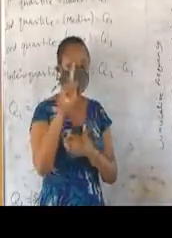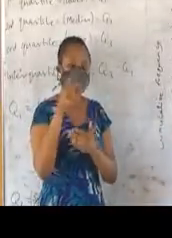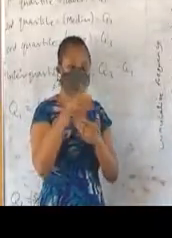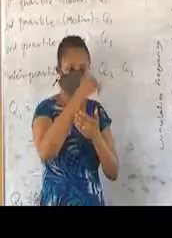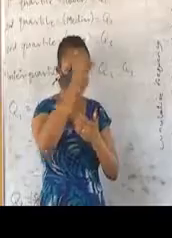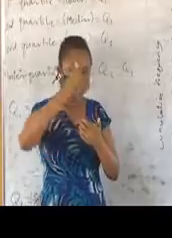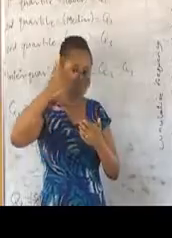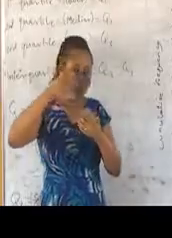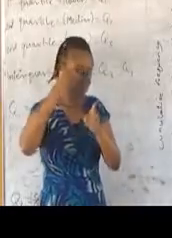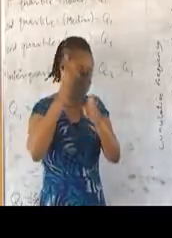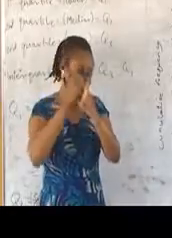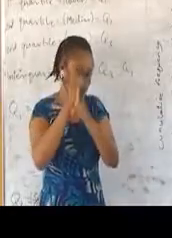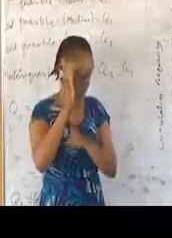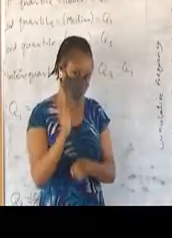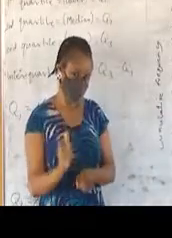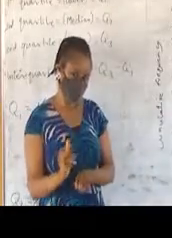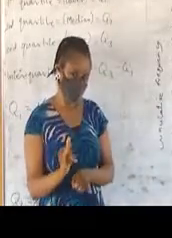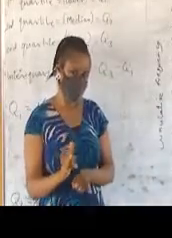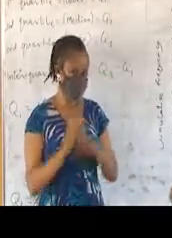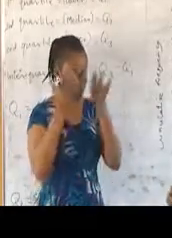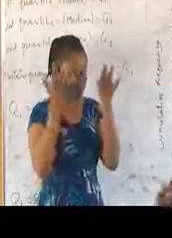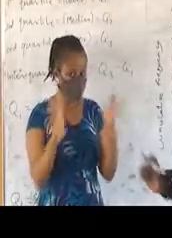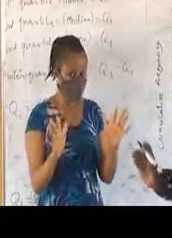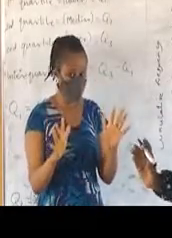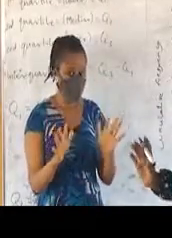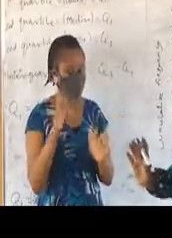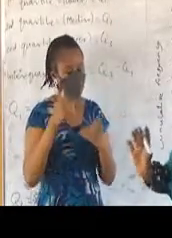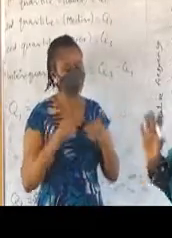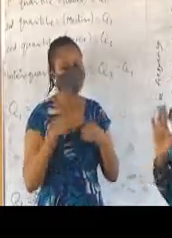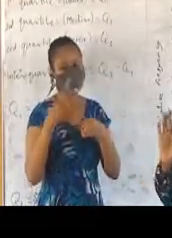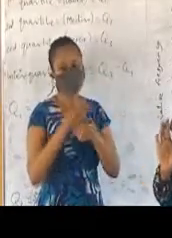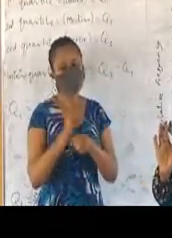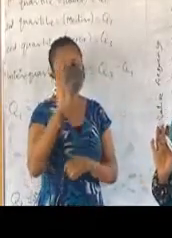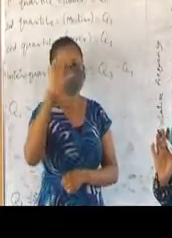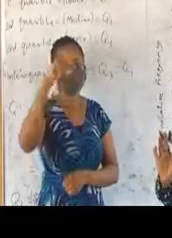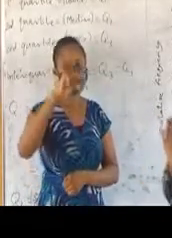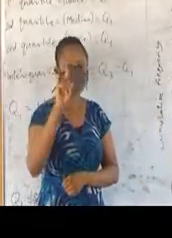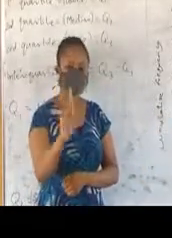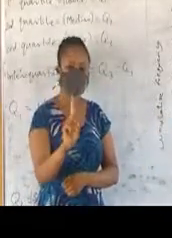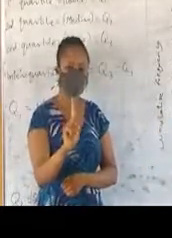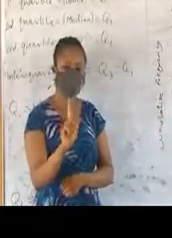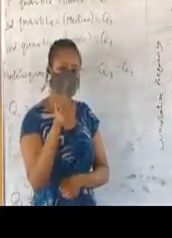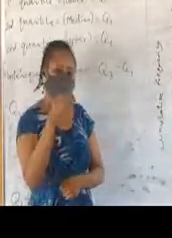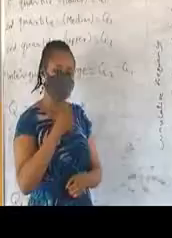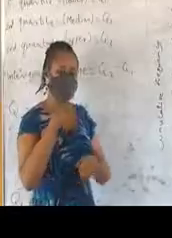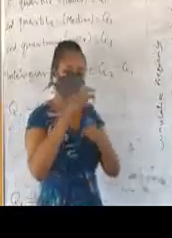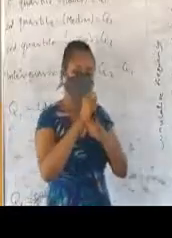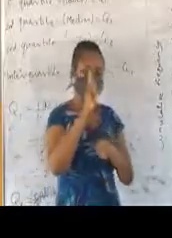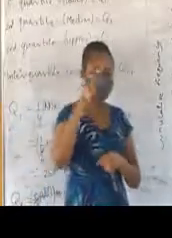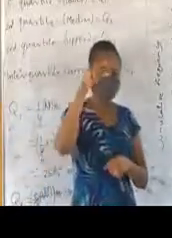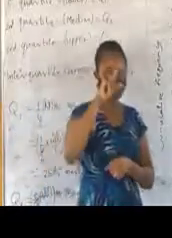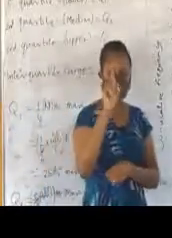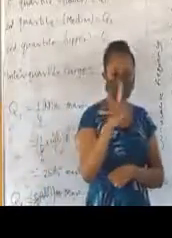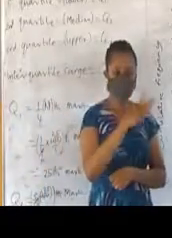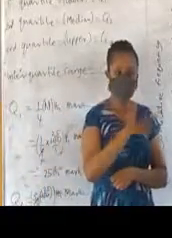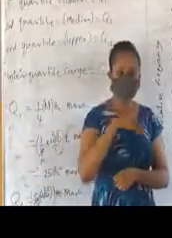properly. So having done that, you've gotten your Q1, you've gotten your